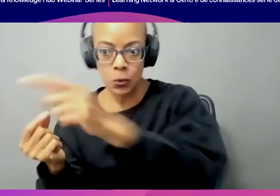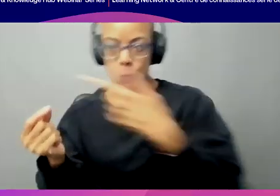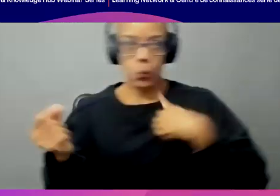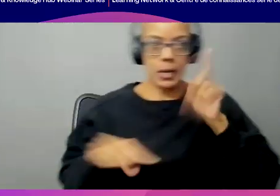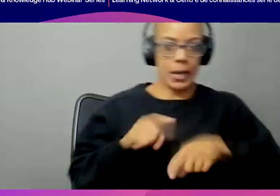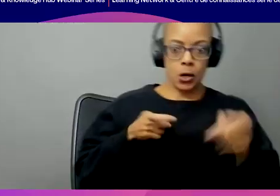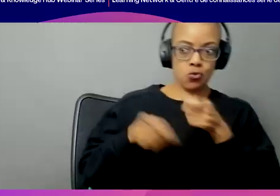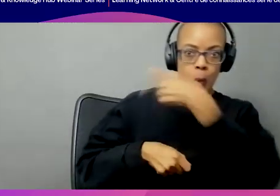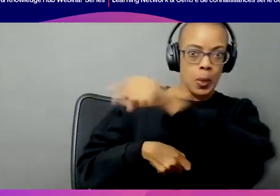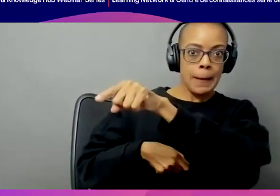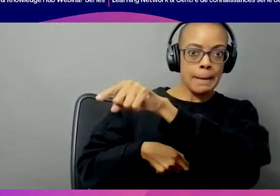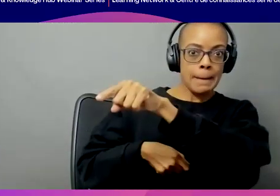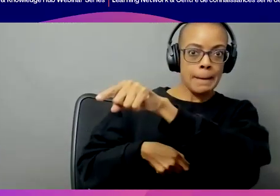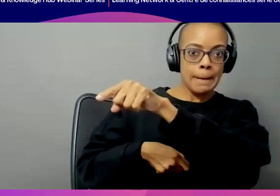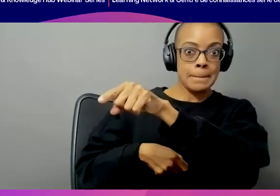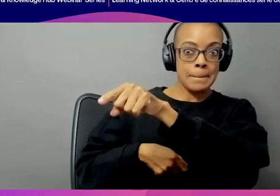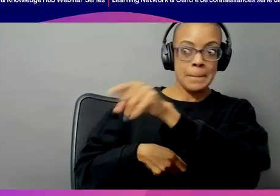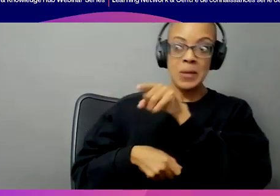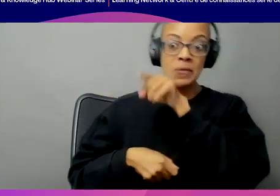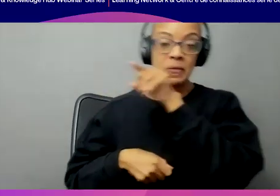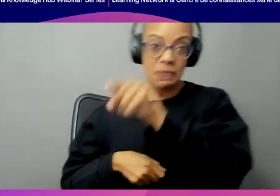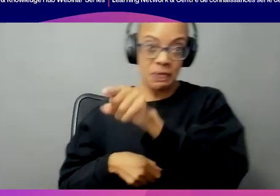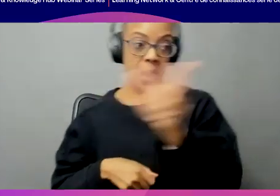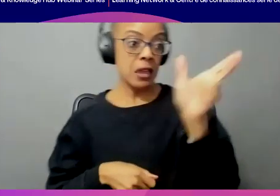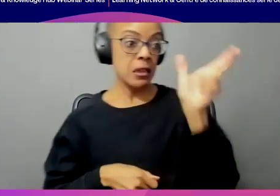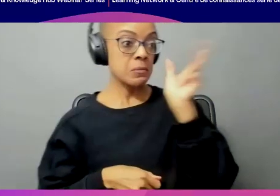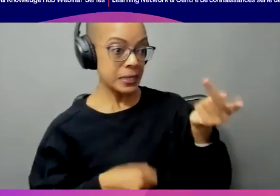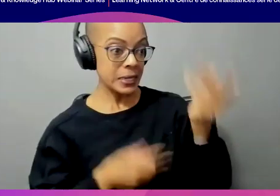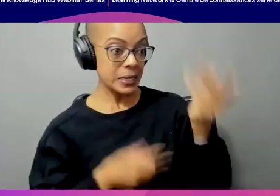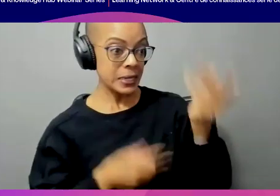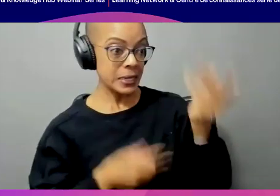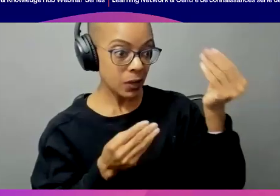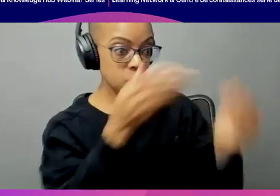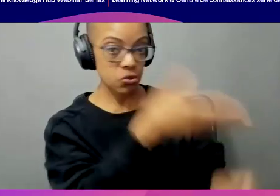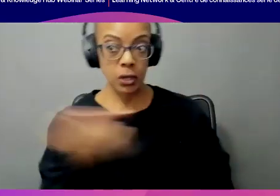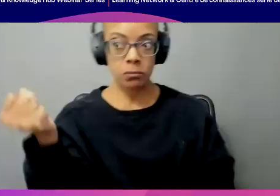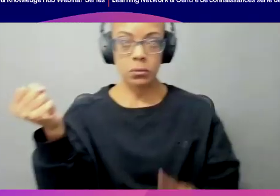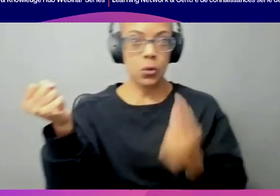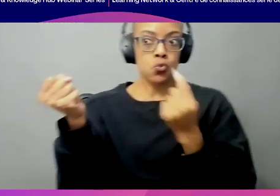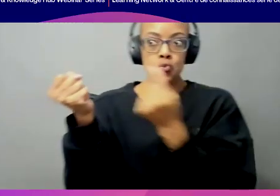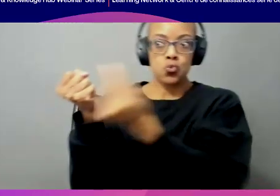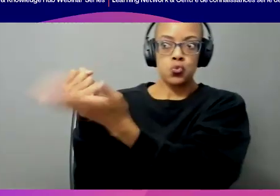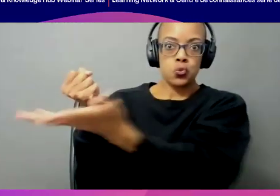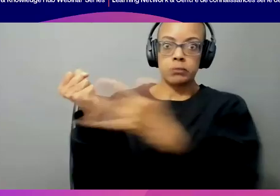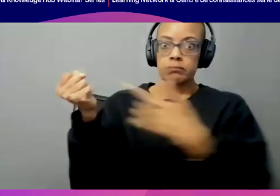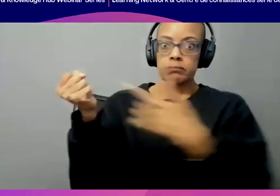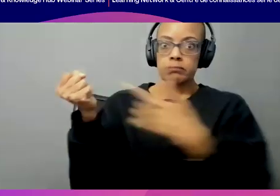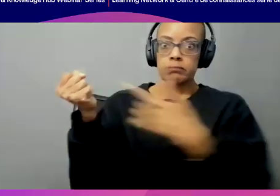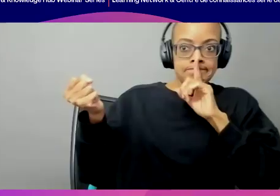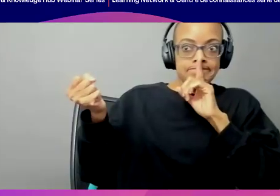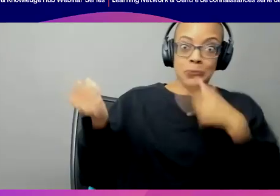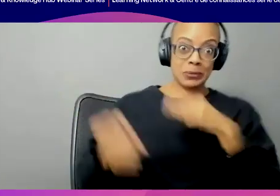not do with some of the information they glean. So this was something that we had to be quite straightforward